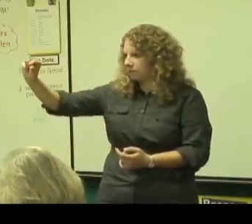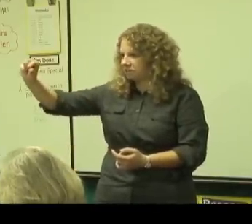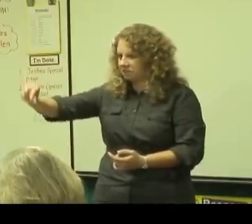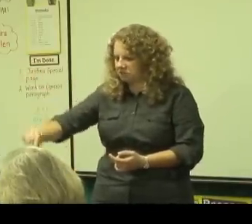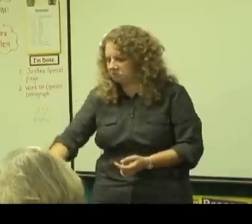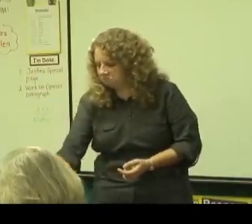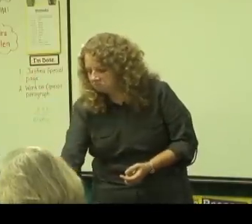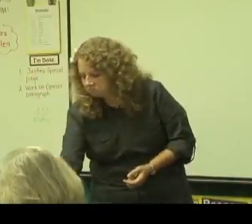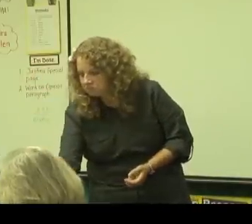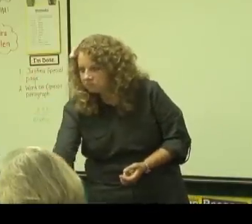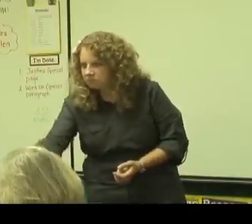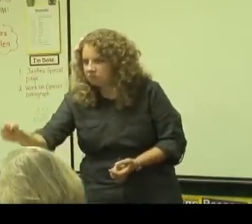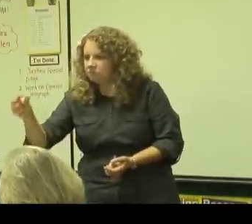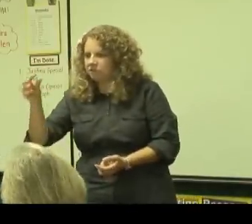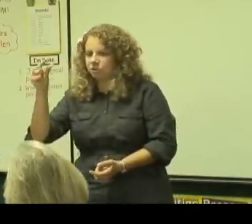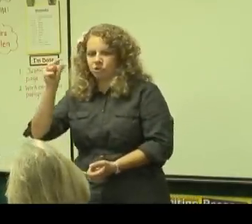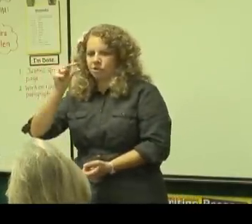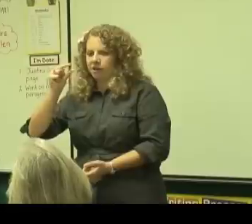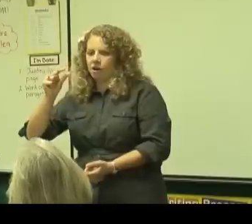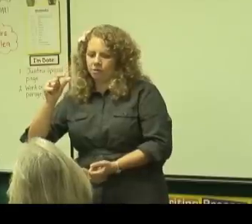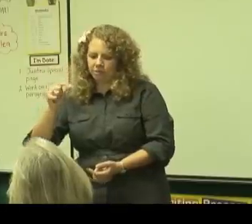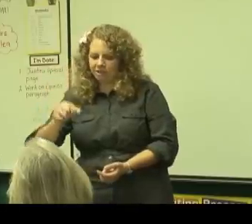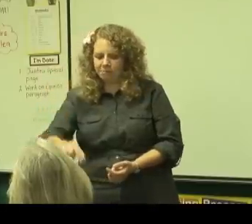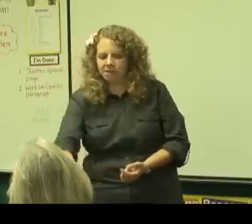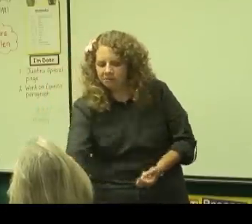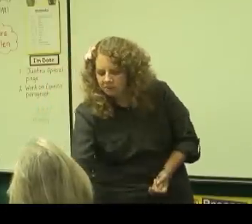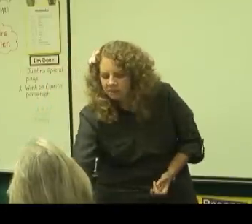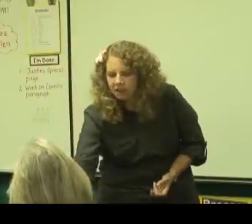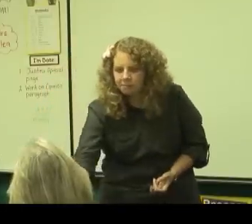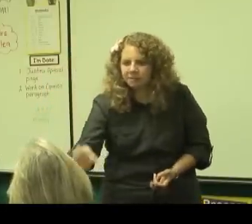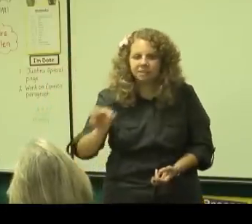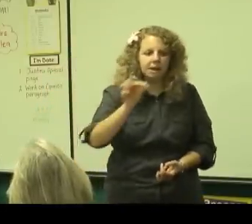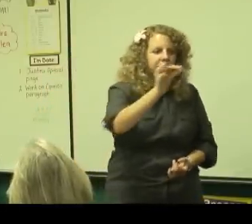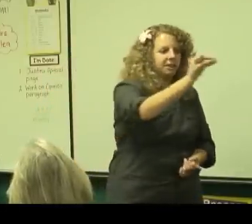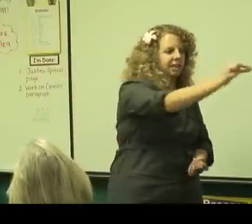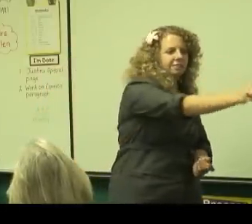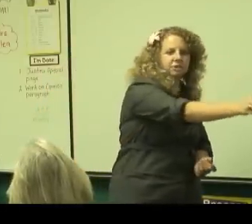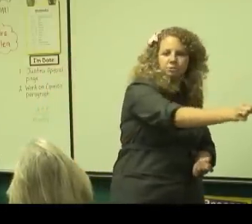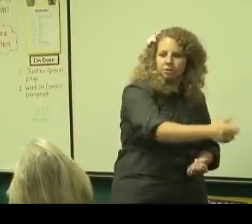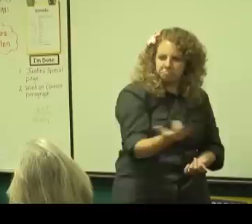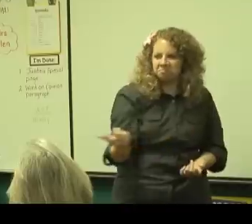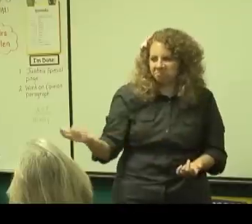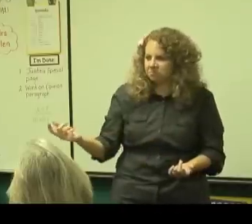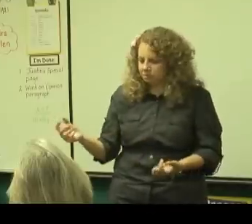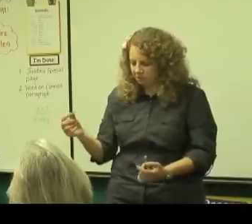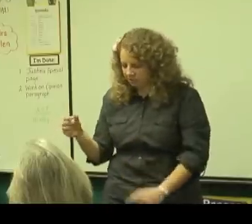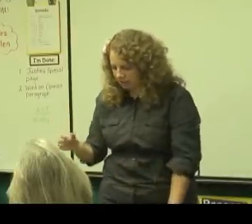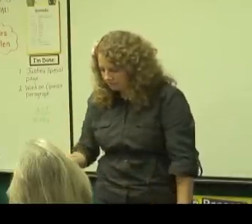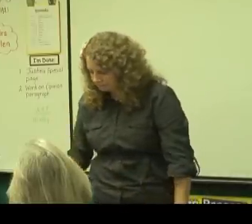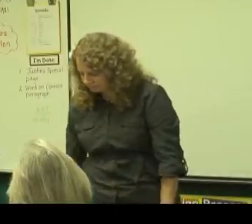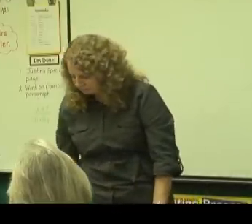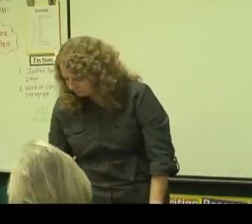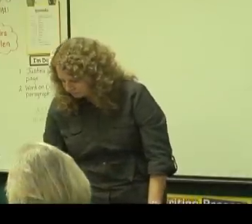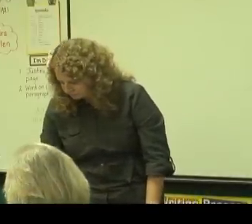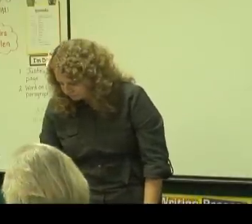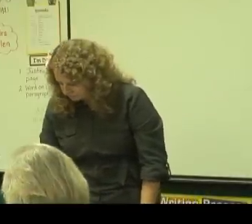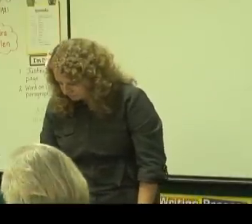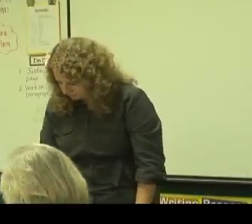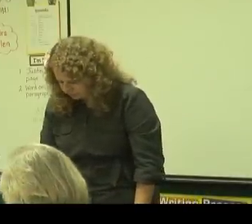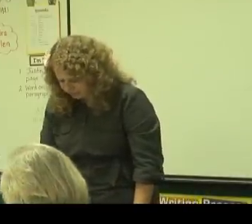like this. If I was showing it, oh, like the minute I picked it up and I gave it to her, things like that. Okay,